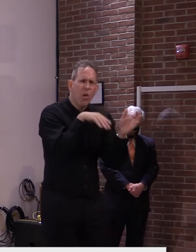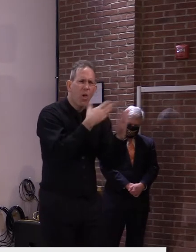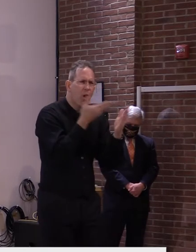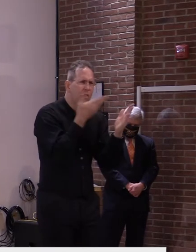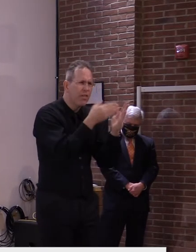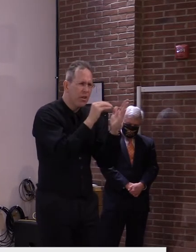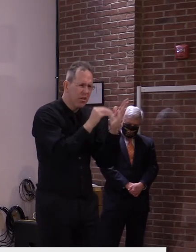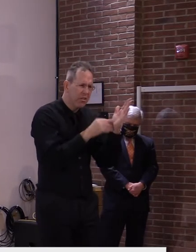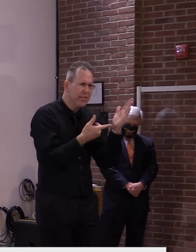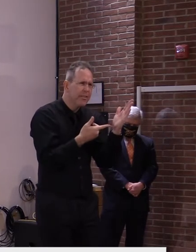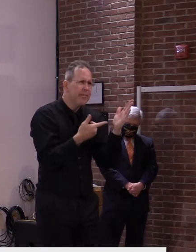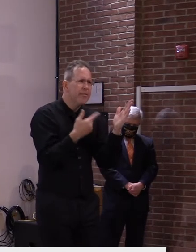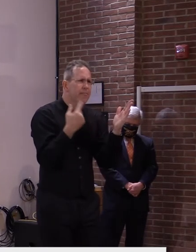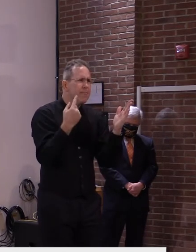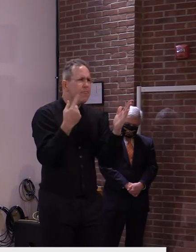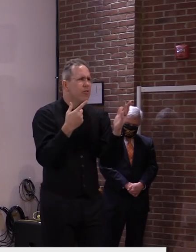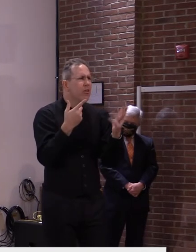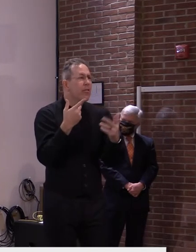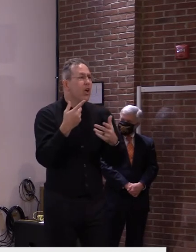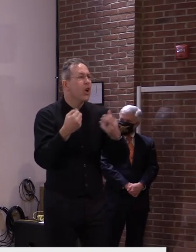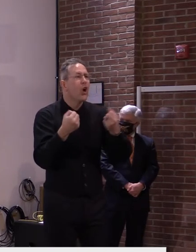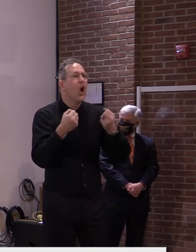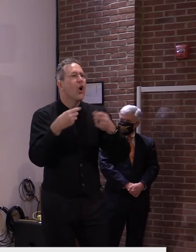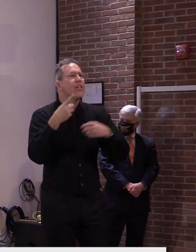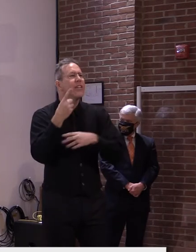has had an outbreak where the public goes in.